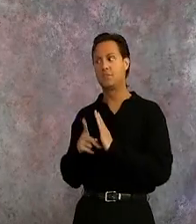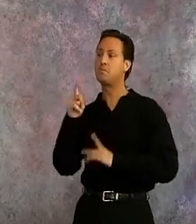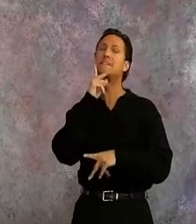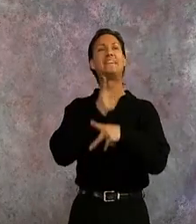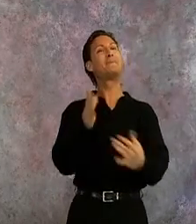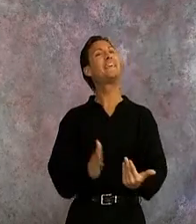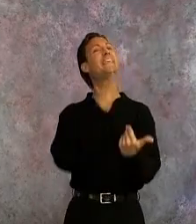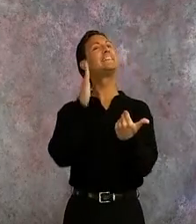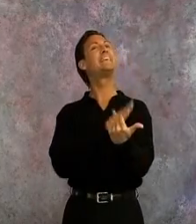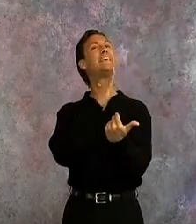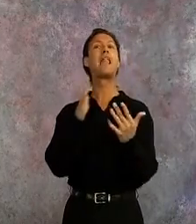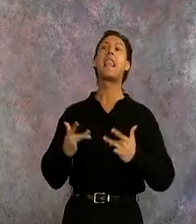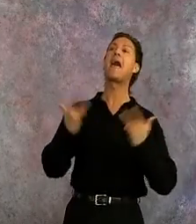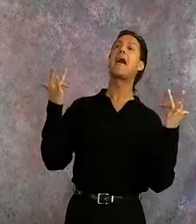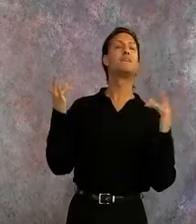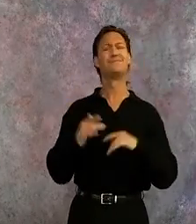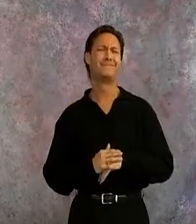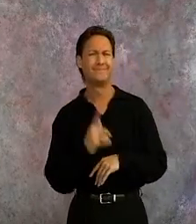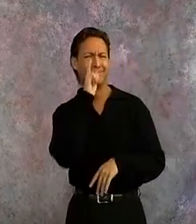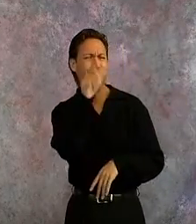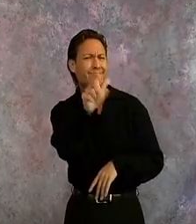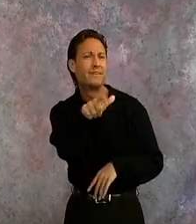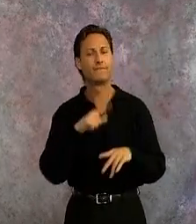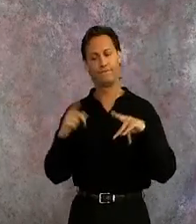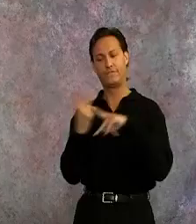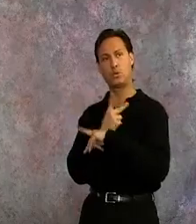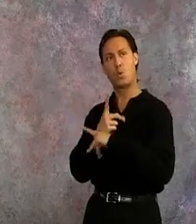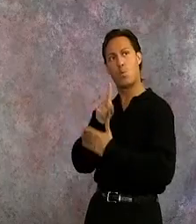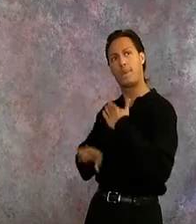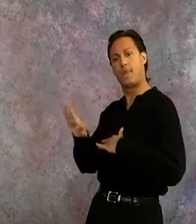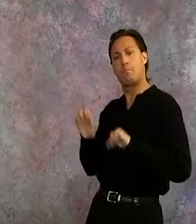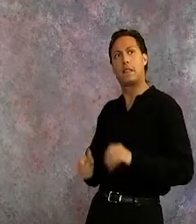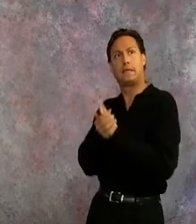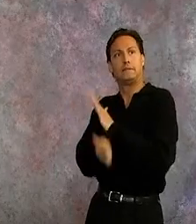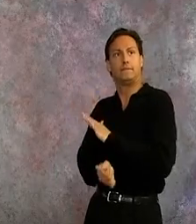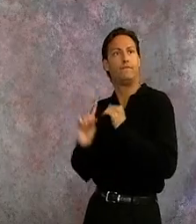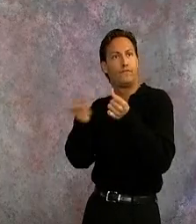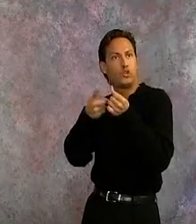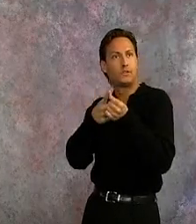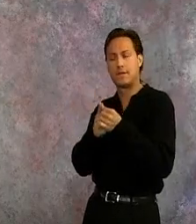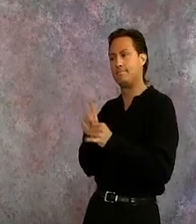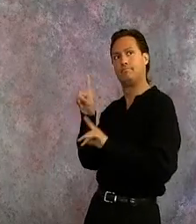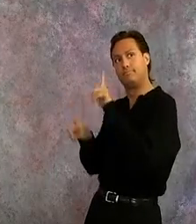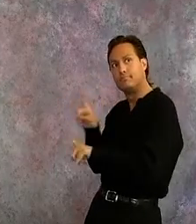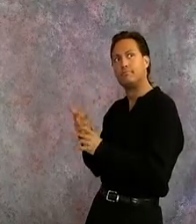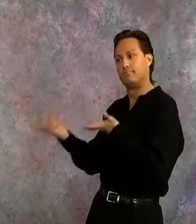the trip needs to be tailored to this, you know, to the perceived inability of this person's